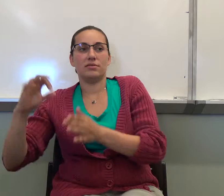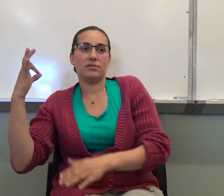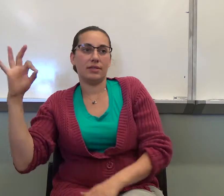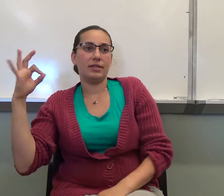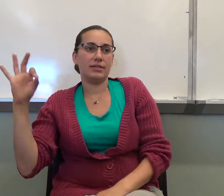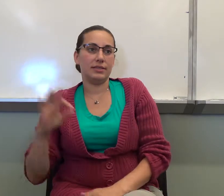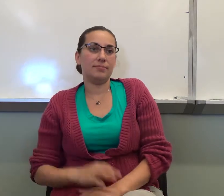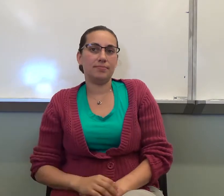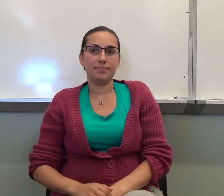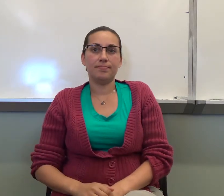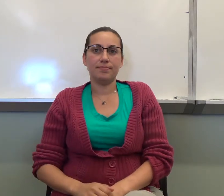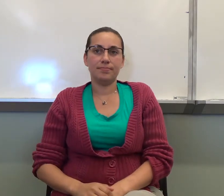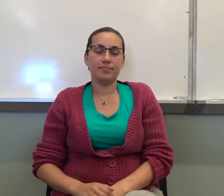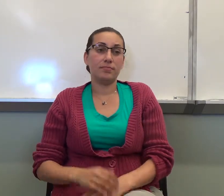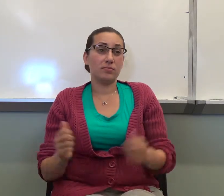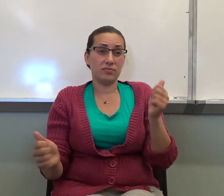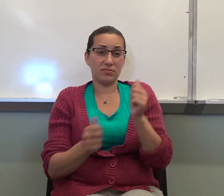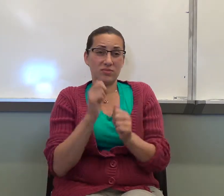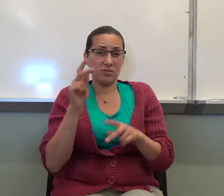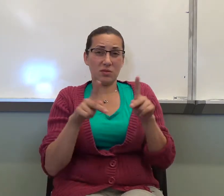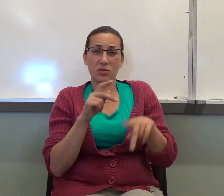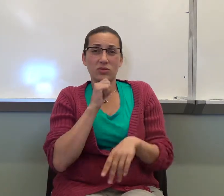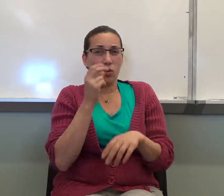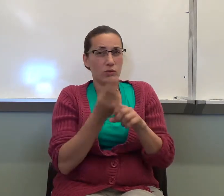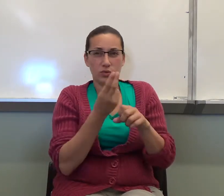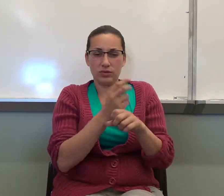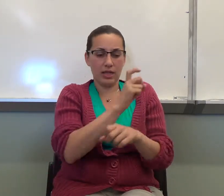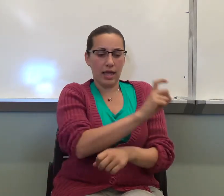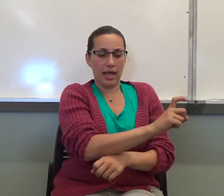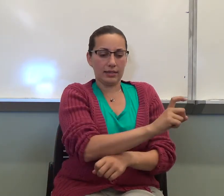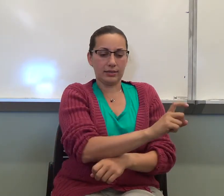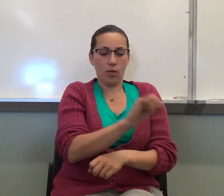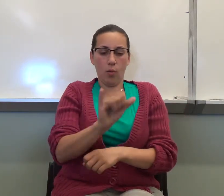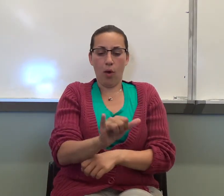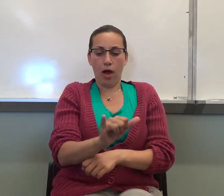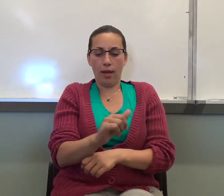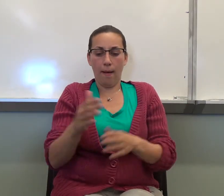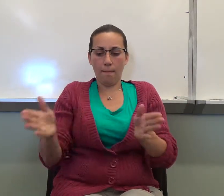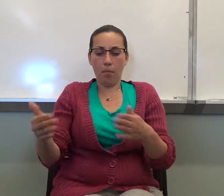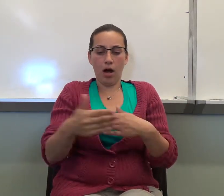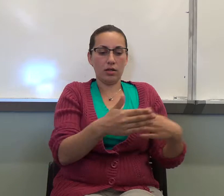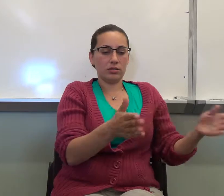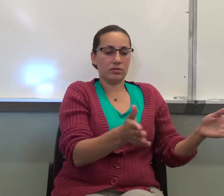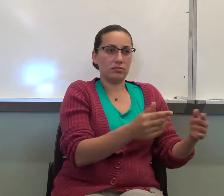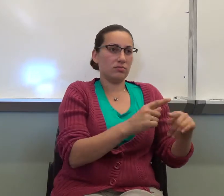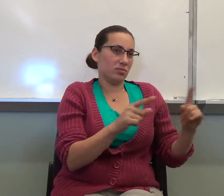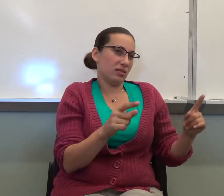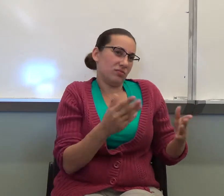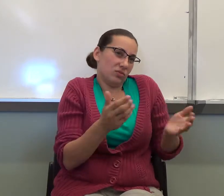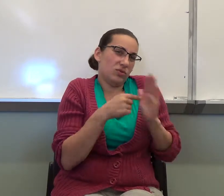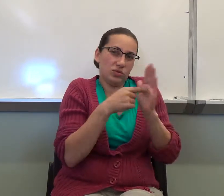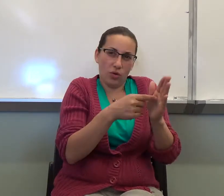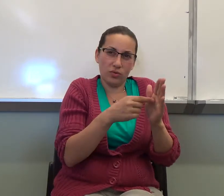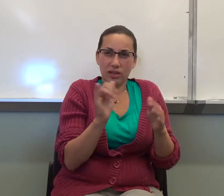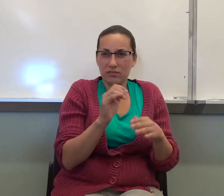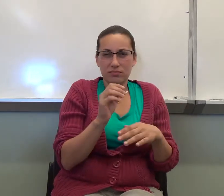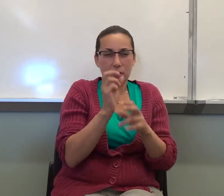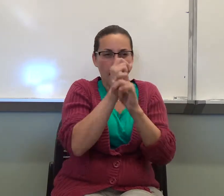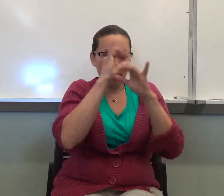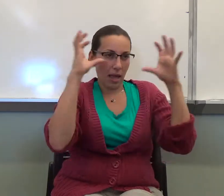Now, most people don't go to the xy box kind of image, but I just wanted to show you that you could think of it as a kind of sorting routine.